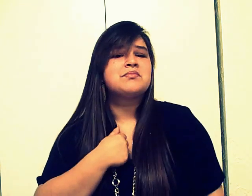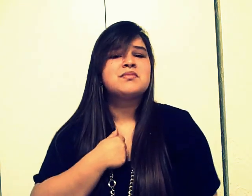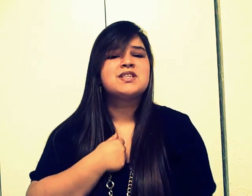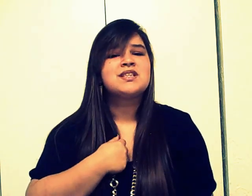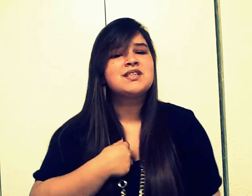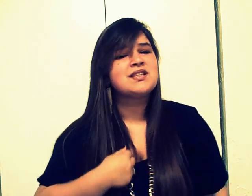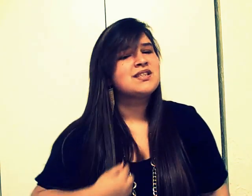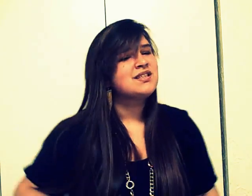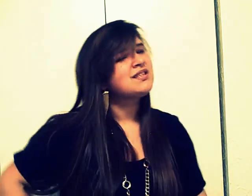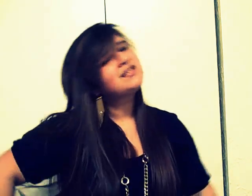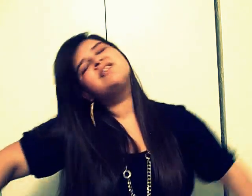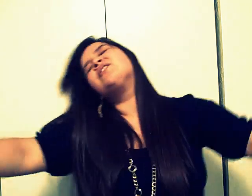me